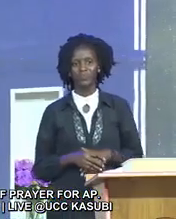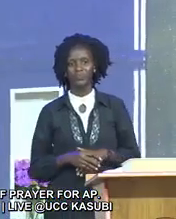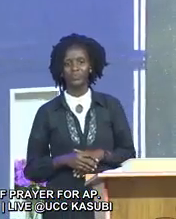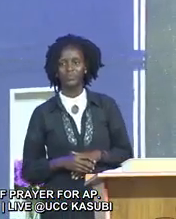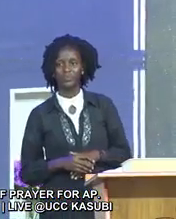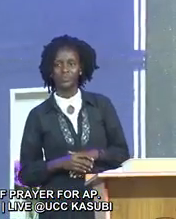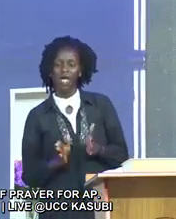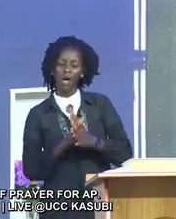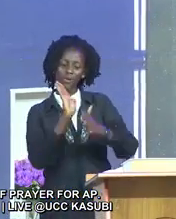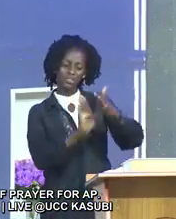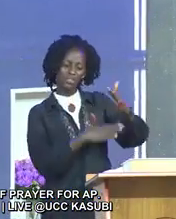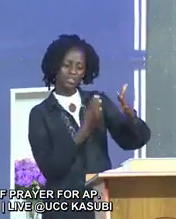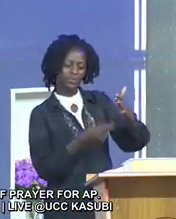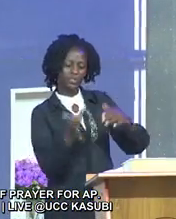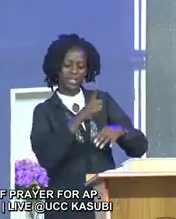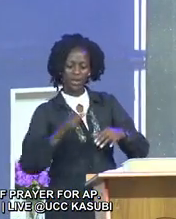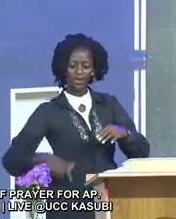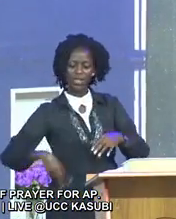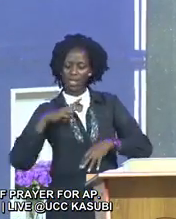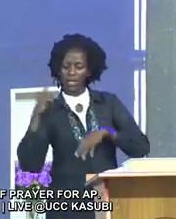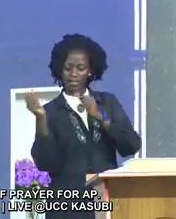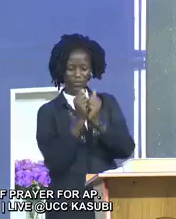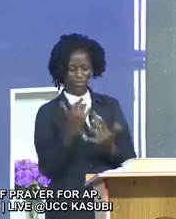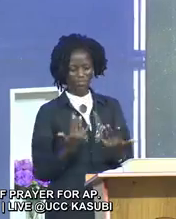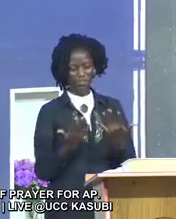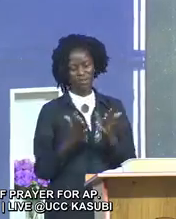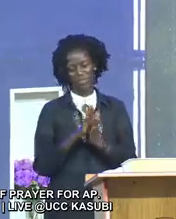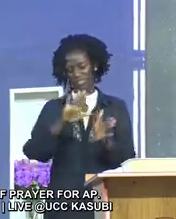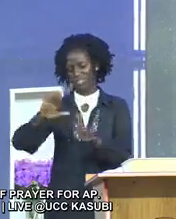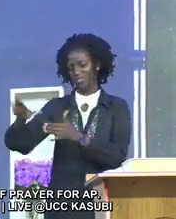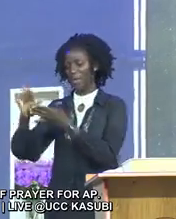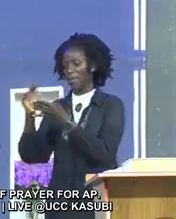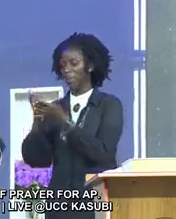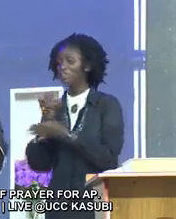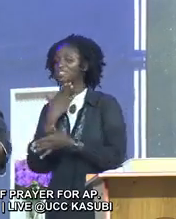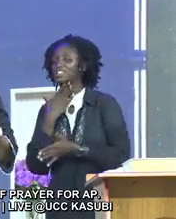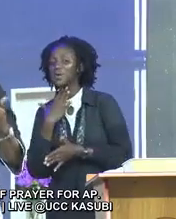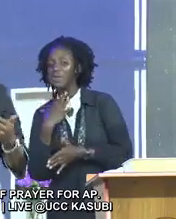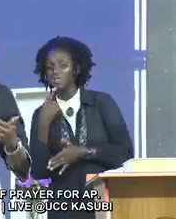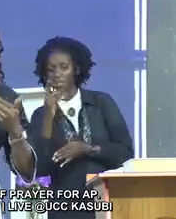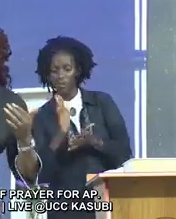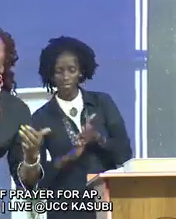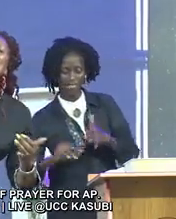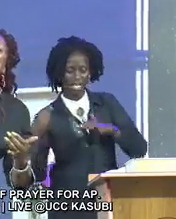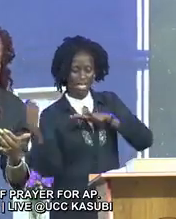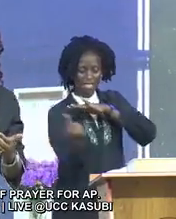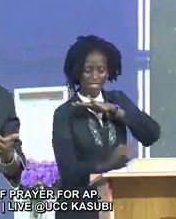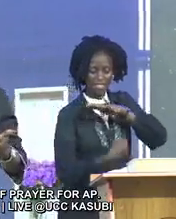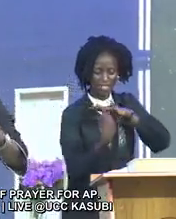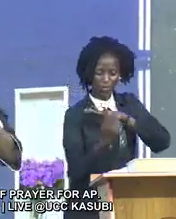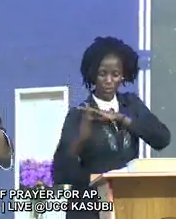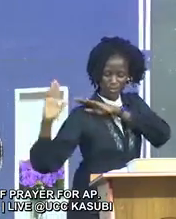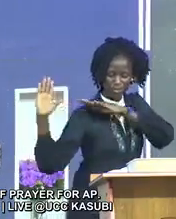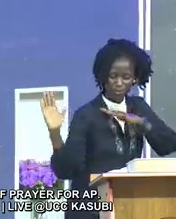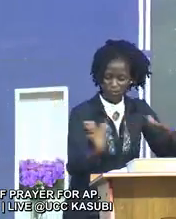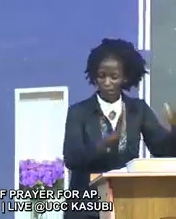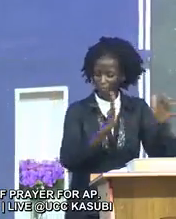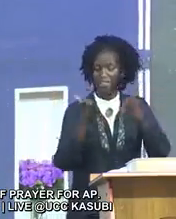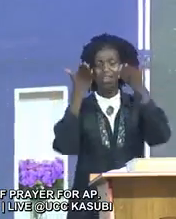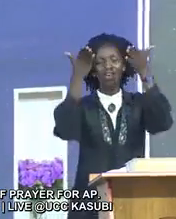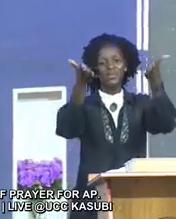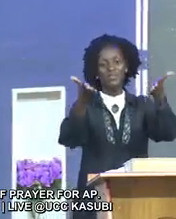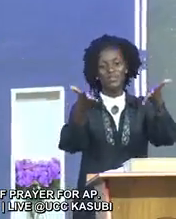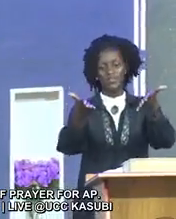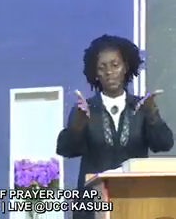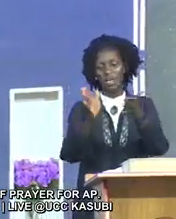Mbadde ngenda kuyimba yanukuza omuliro naye ne nduleka. Nga njagala kuyimba nti ebiseera by'omuyaga bibaawo